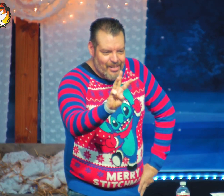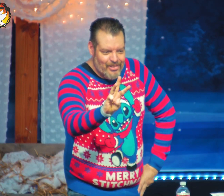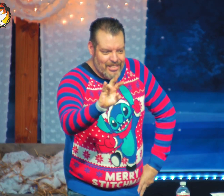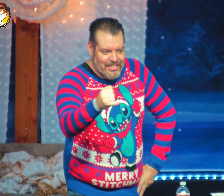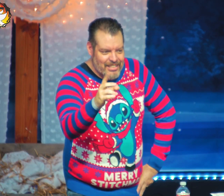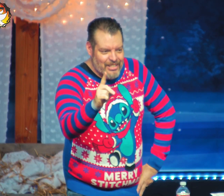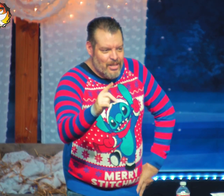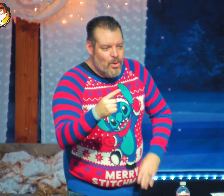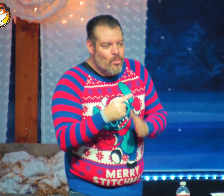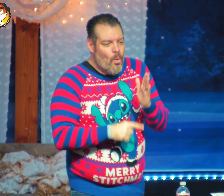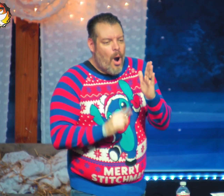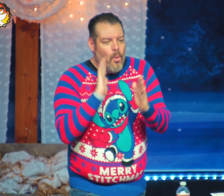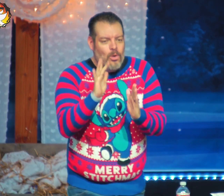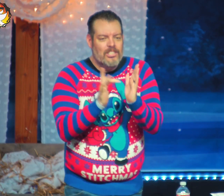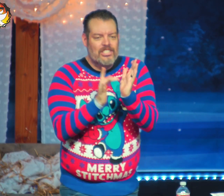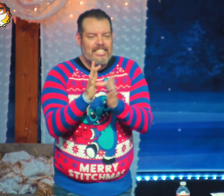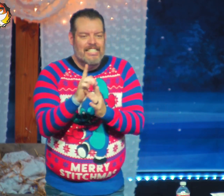you need to read the fruits of the Spirit again.